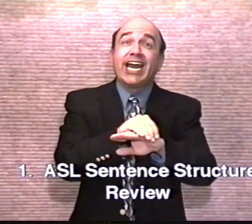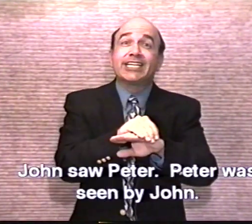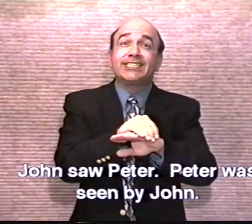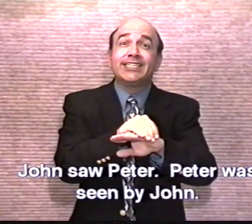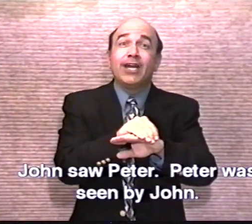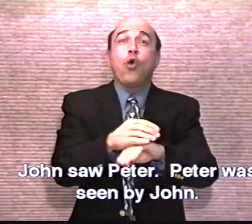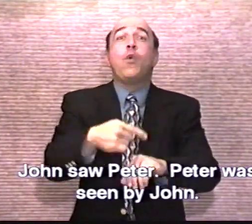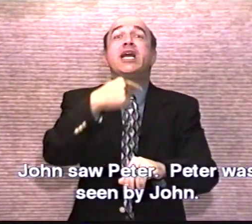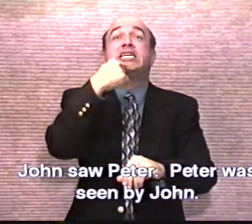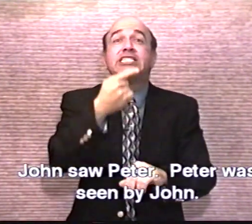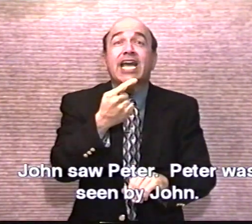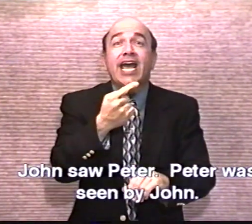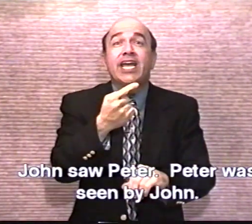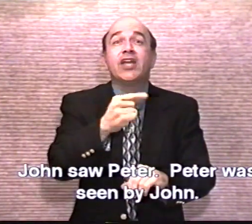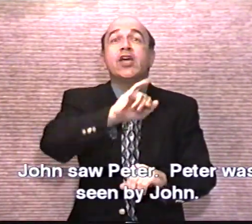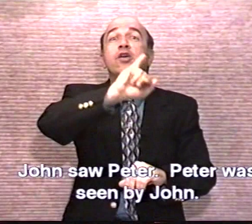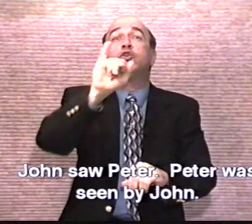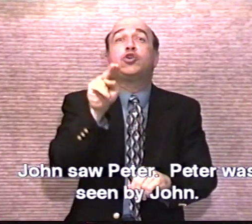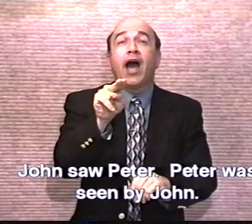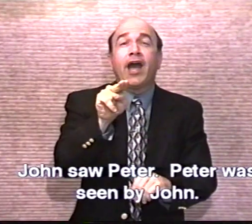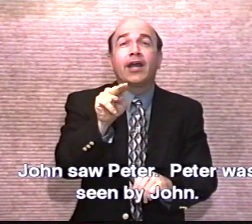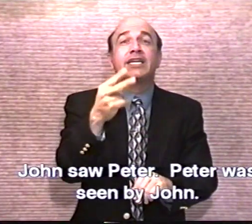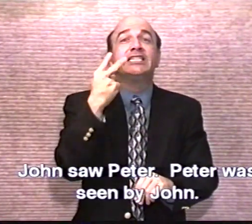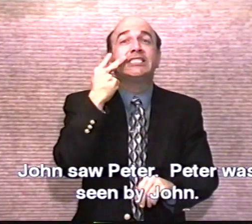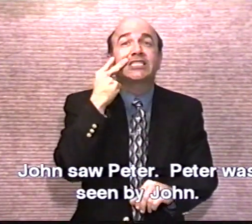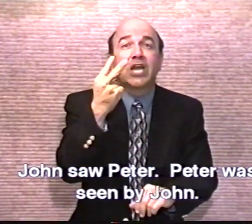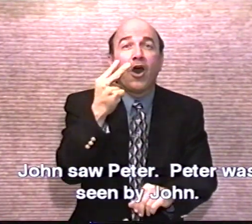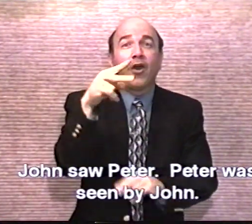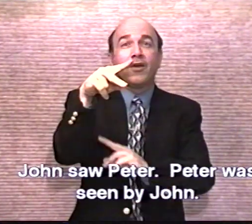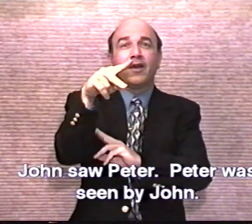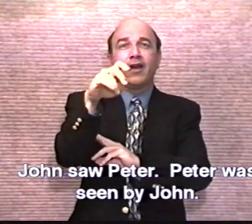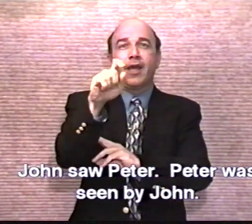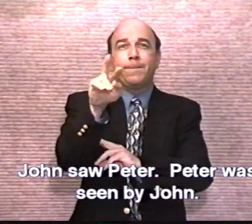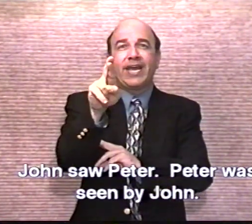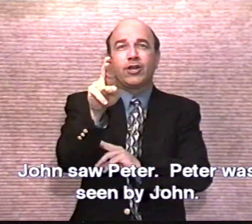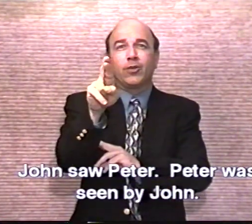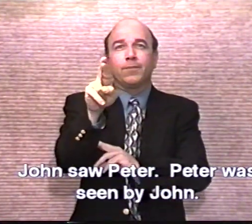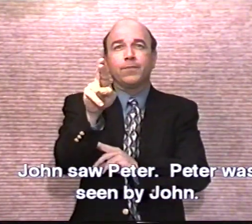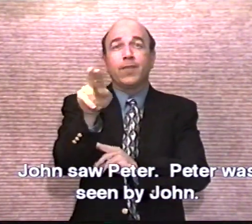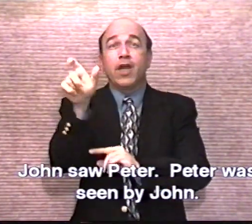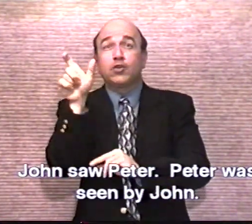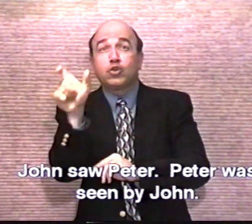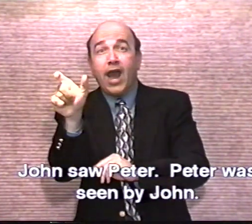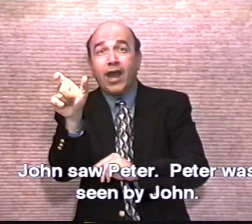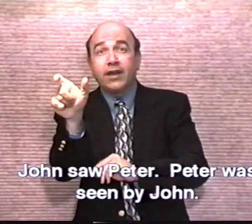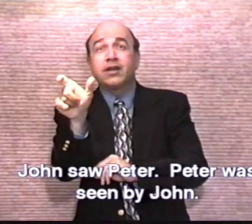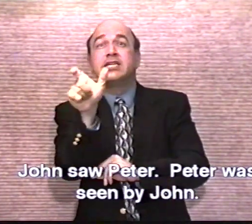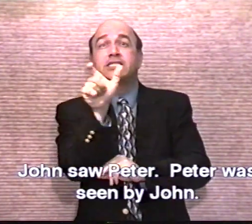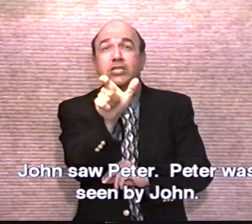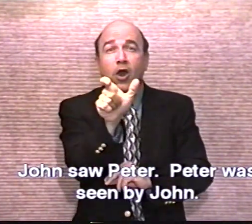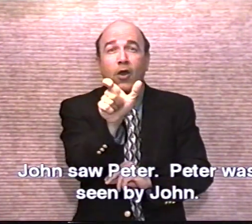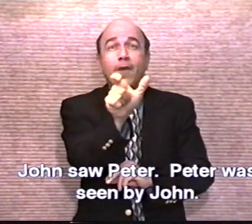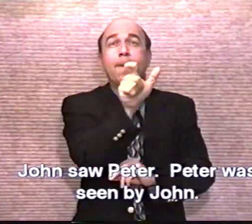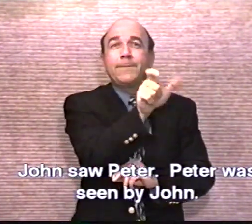English, we can say, John saw Peter. John saw